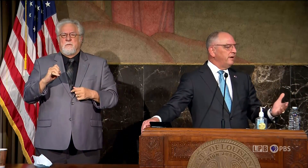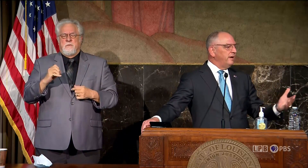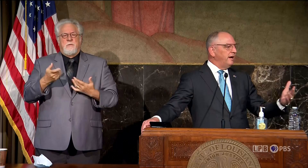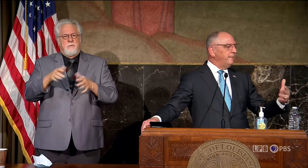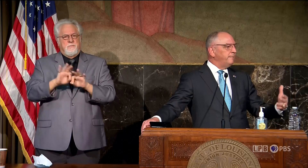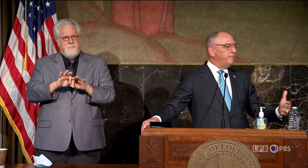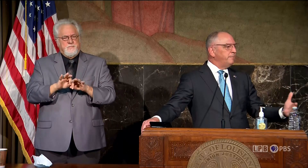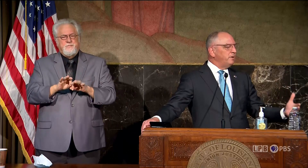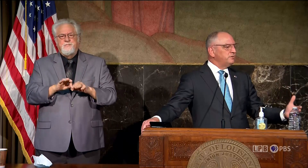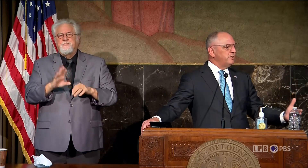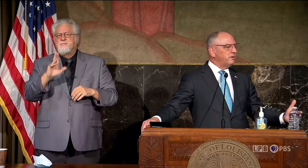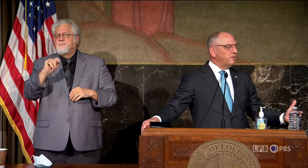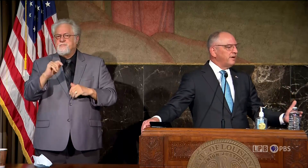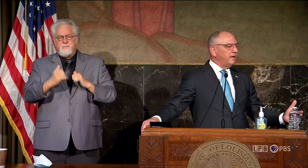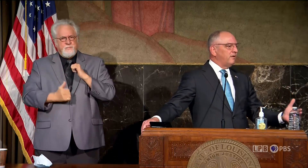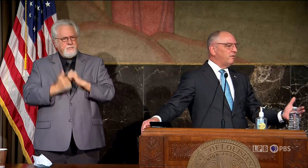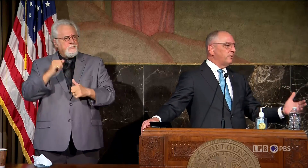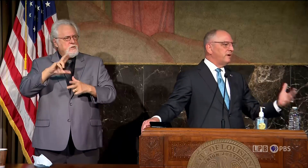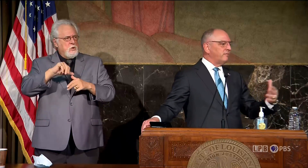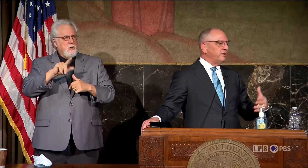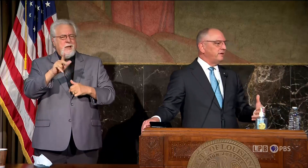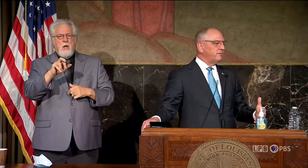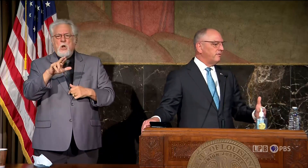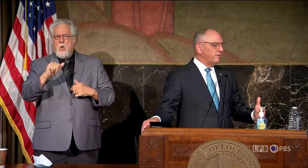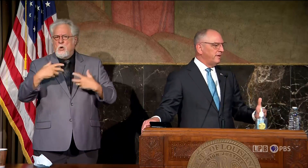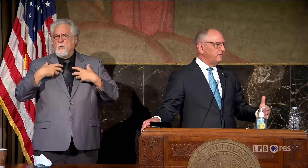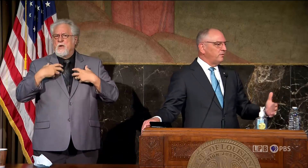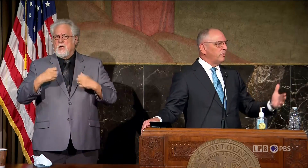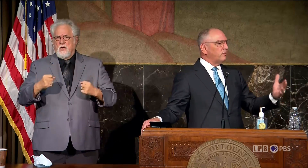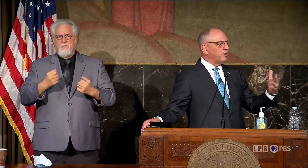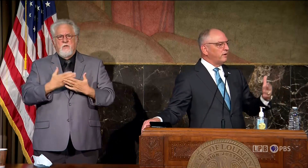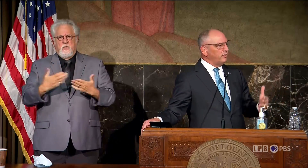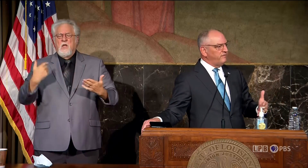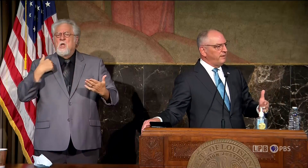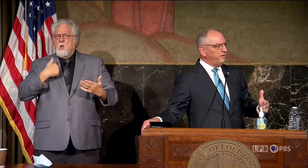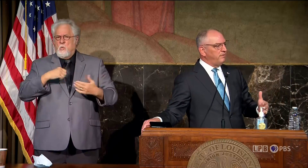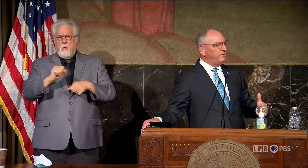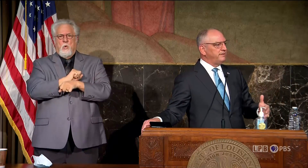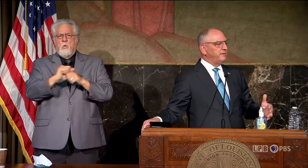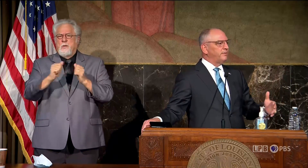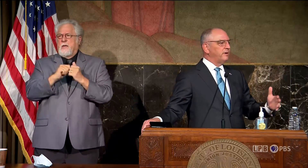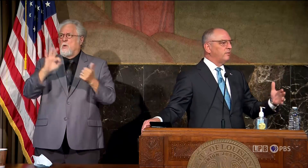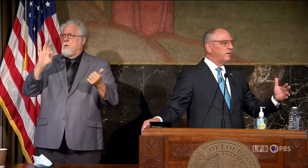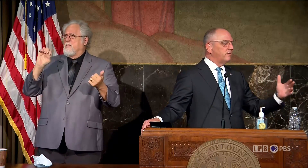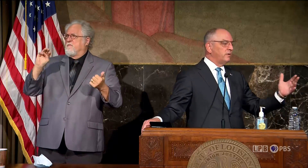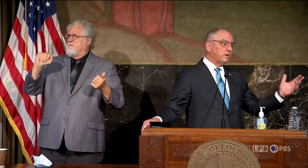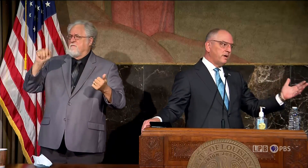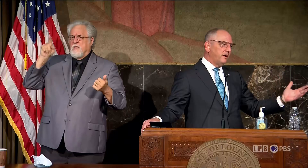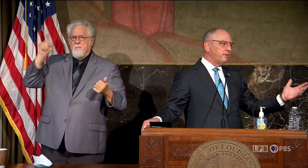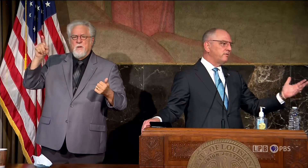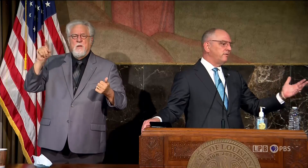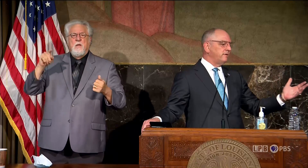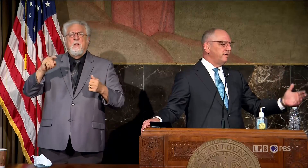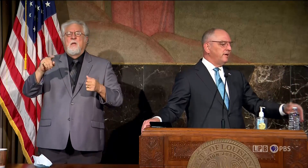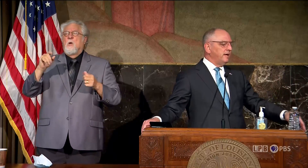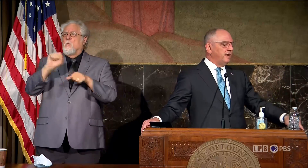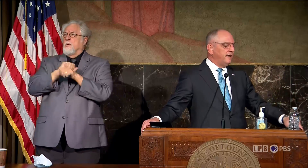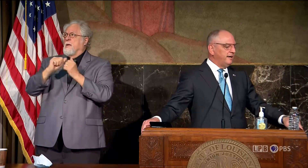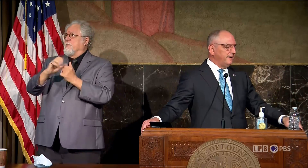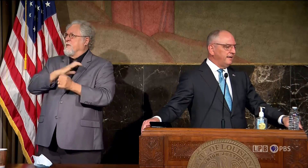important. But most of the Hurricane Laura recovery things are things that we're working with FEMA on, that we're going to work with Congress